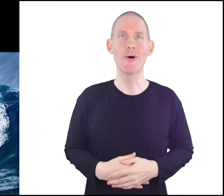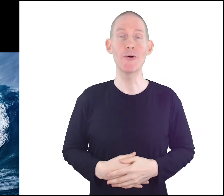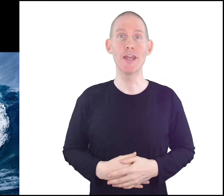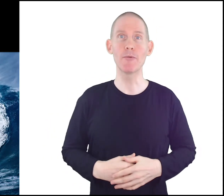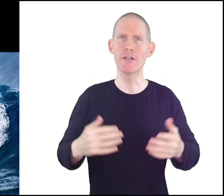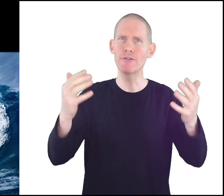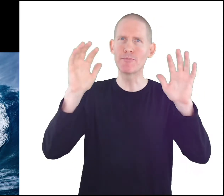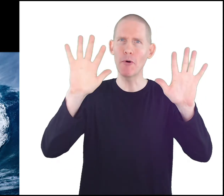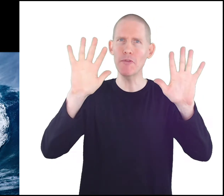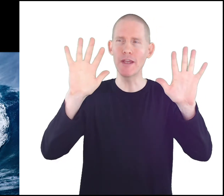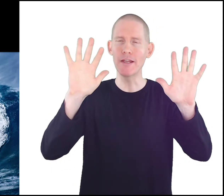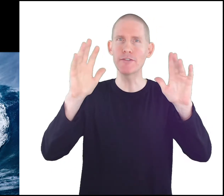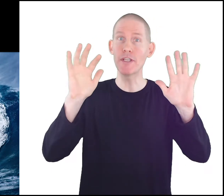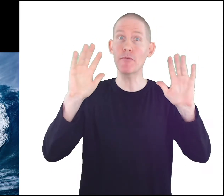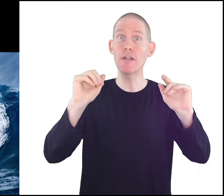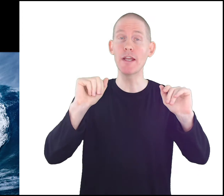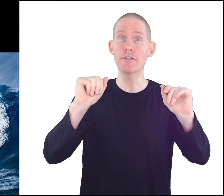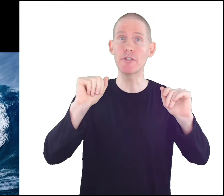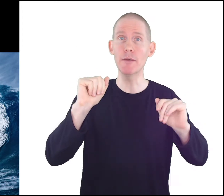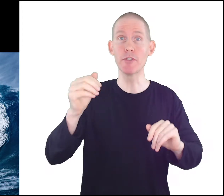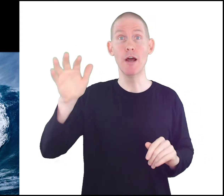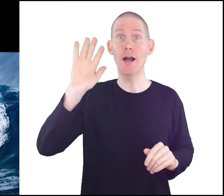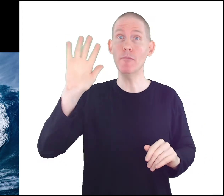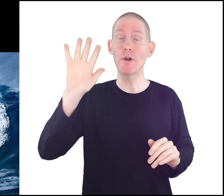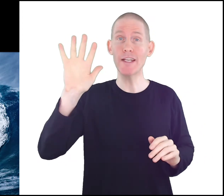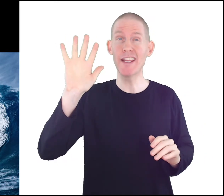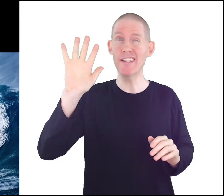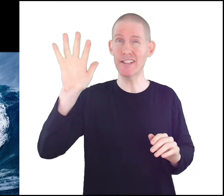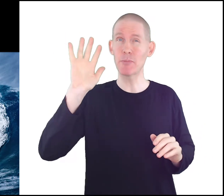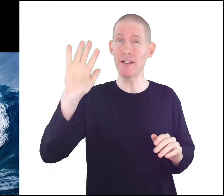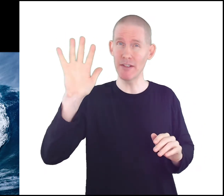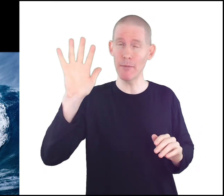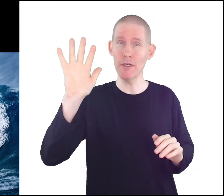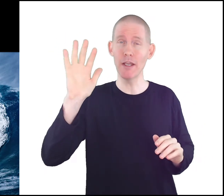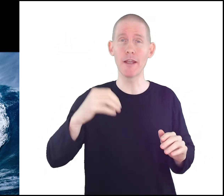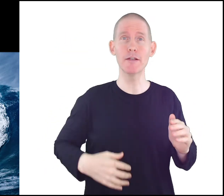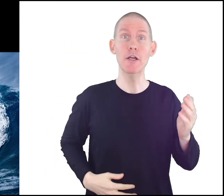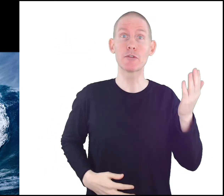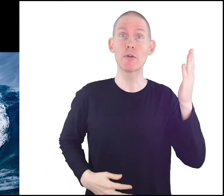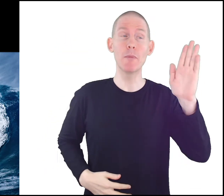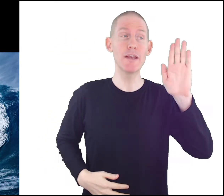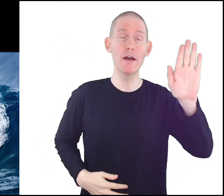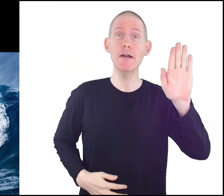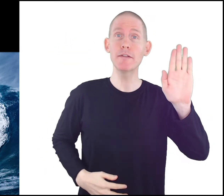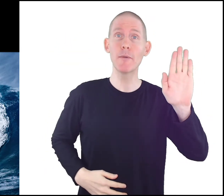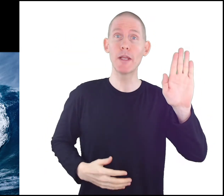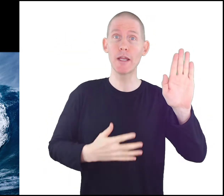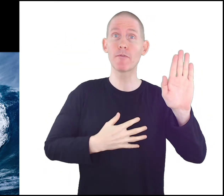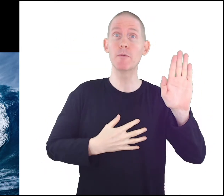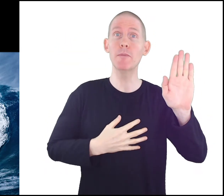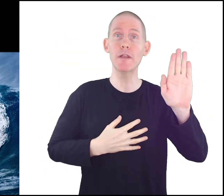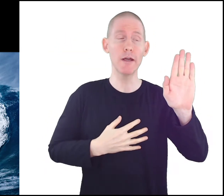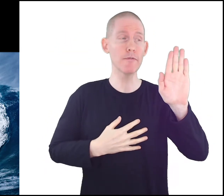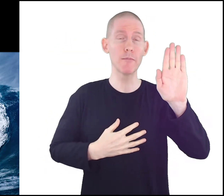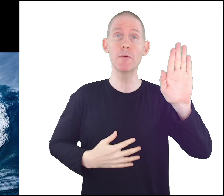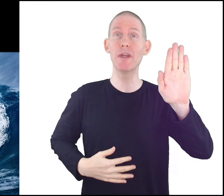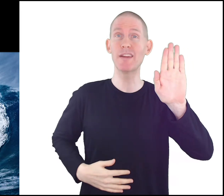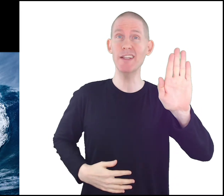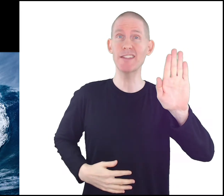Okay, we're going to use both hands, different hand shapes. I'm right-handed, that's my dominant hand. So with my non-dominant hand, for me, my left, I'm going to make this hand